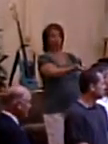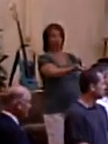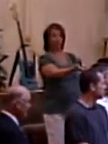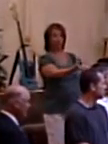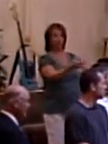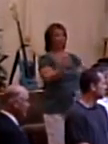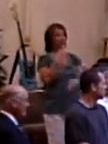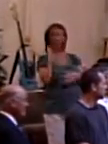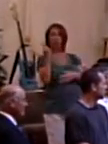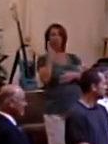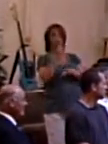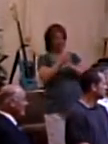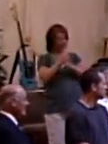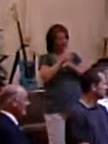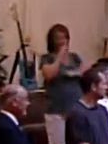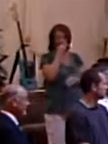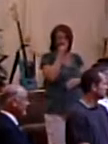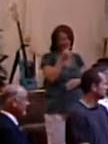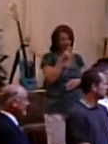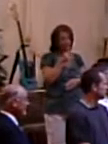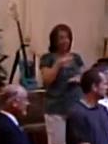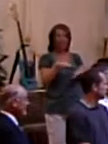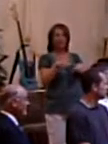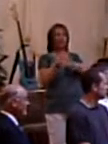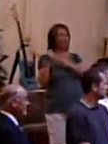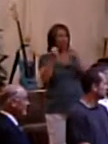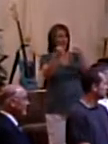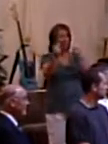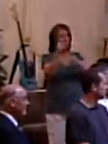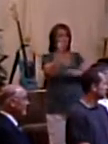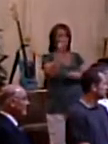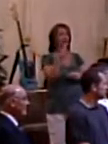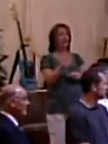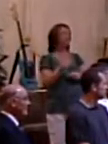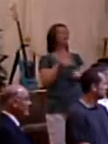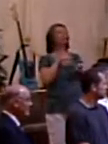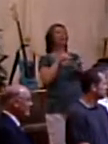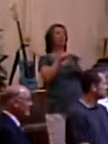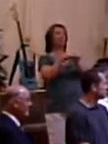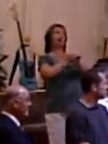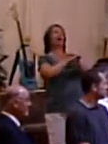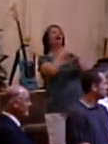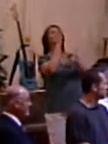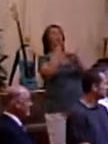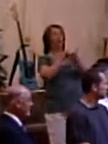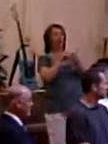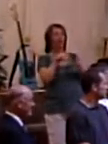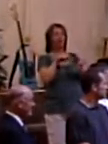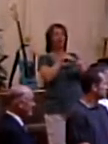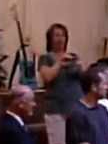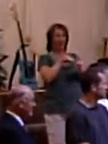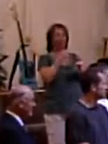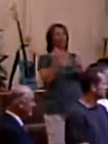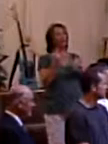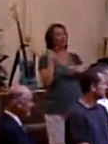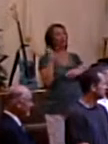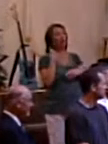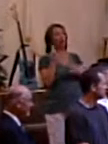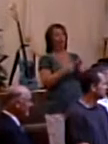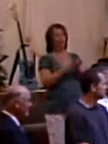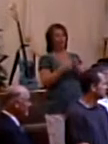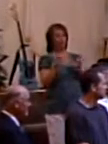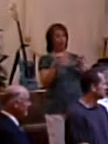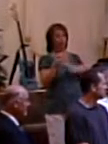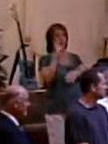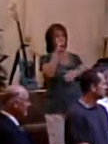chasing the rugrats everywhere, taking them everywhere they need to go, putting miles on the truck, things like that. Just there's always something to be done. There's four